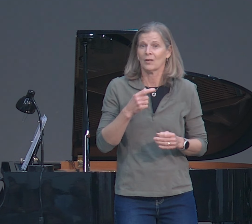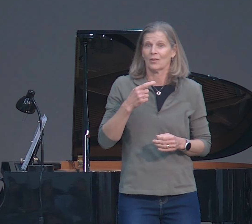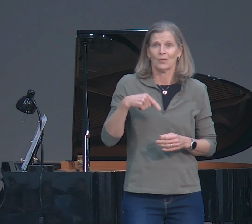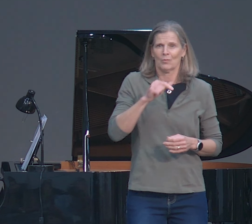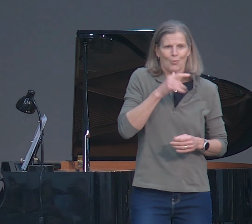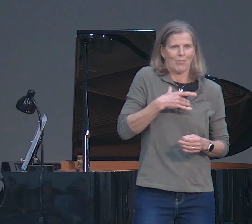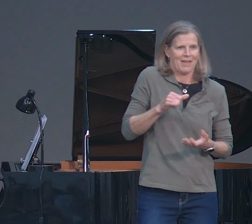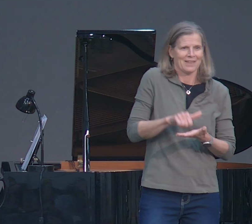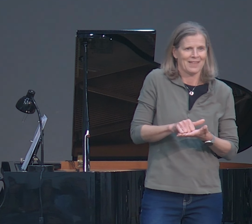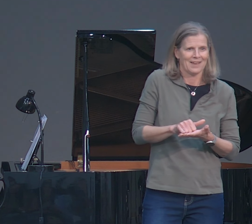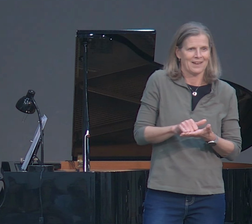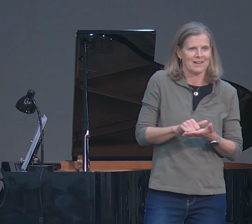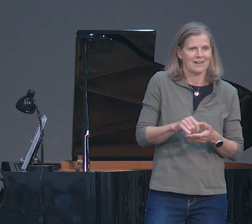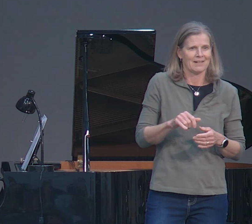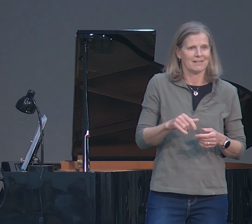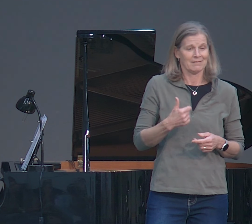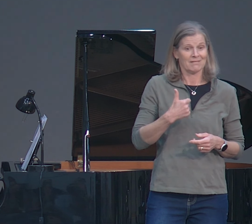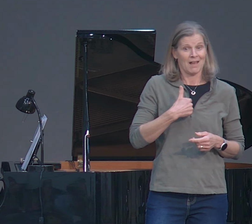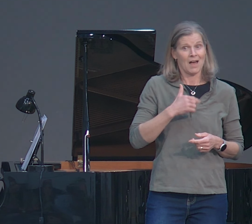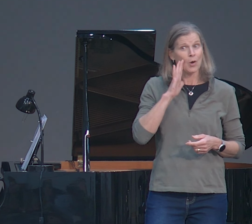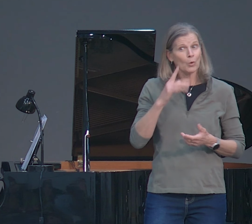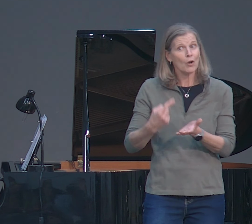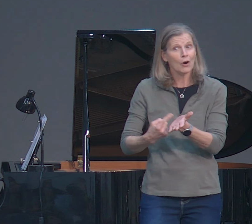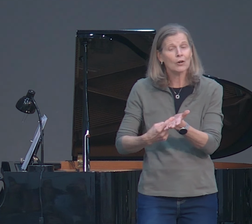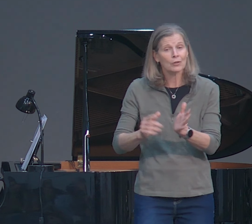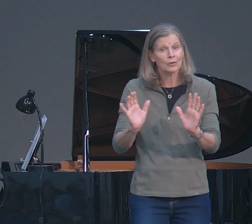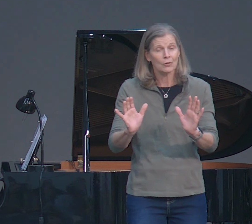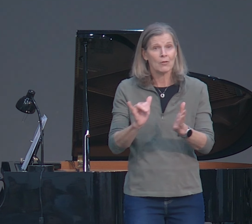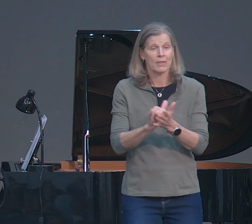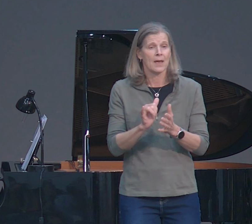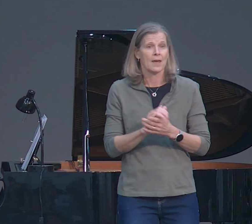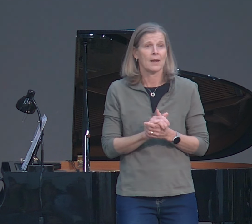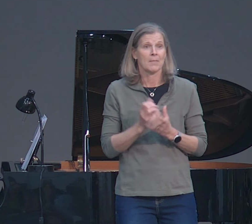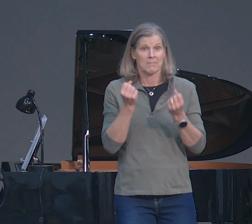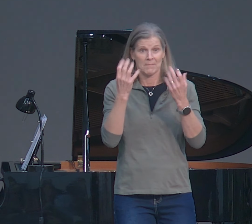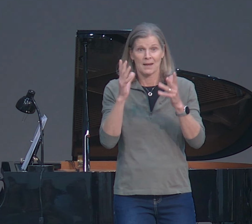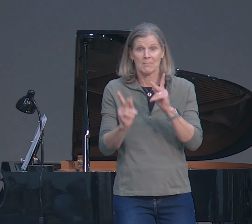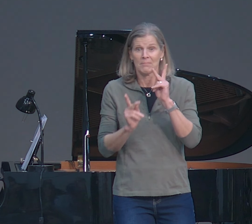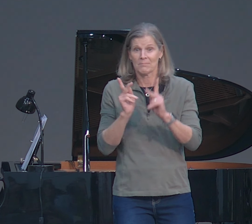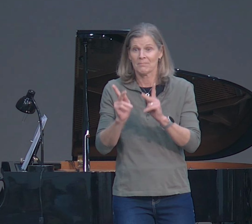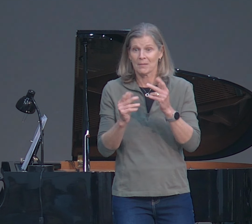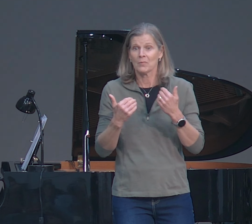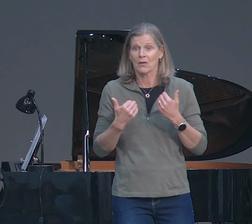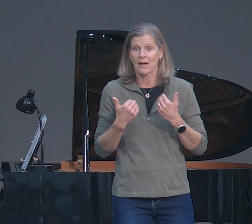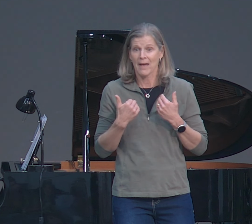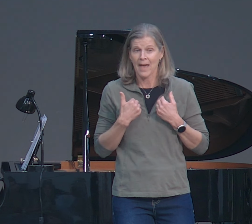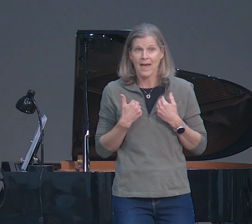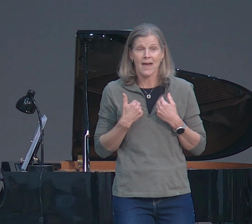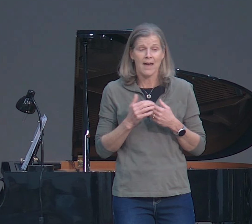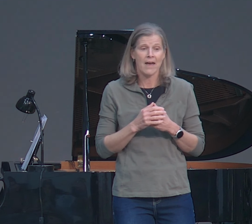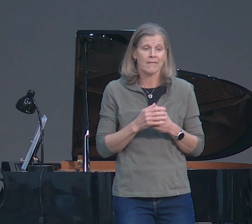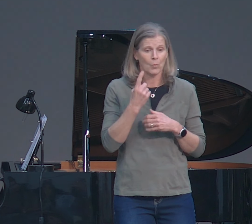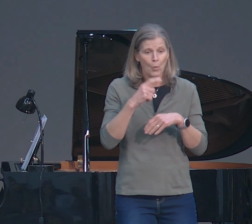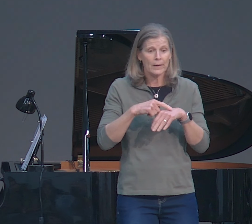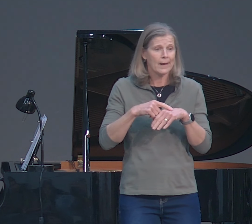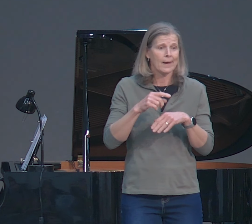stuff. I would argue that a lot of people have, at one time or